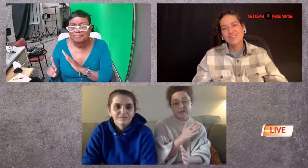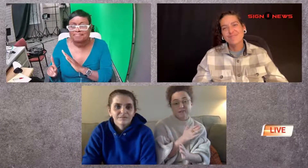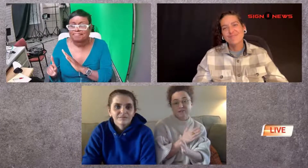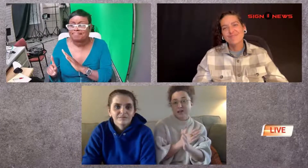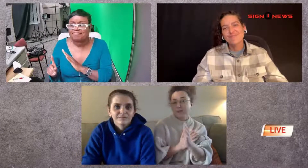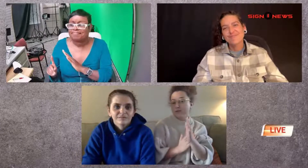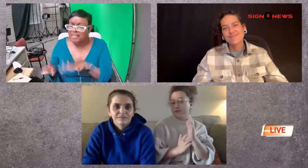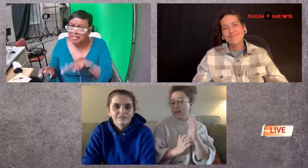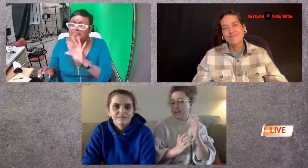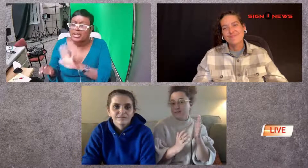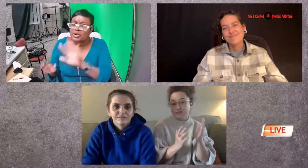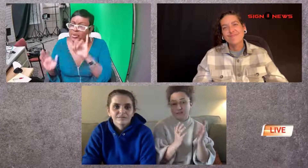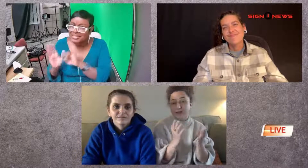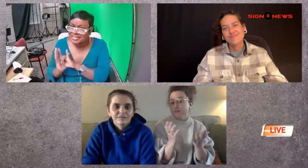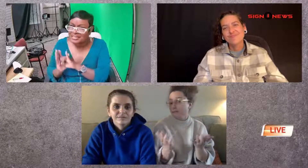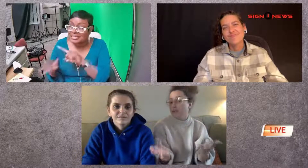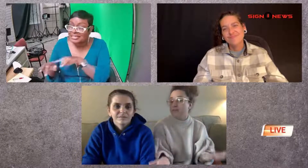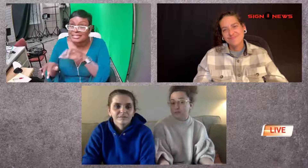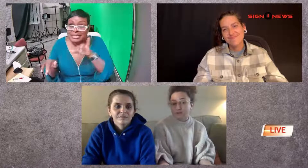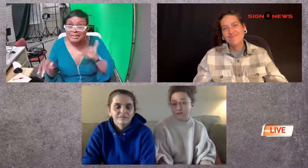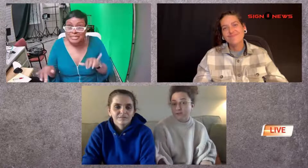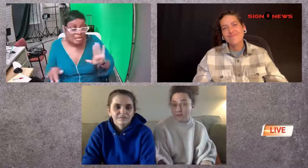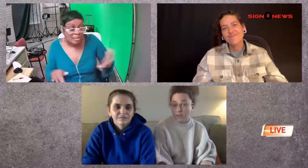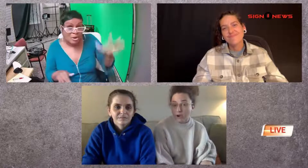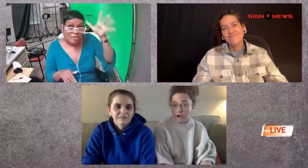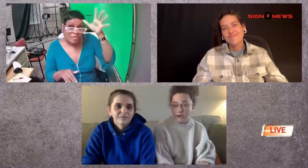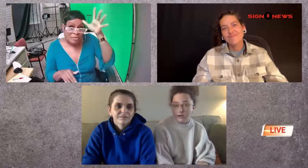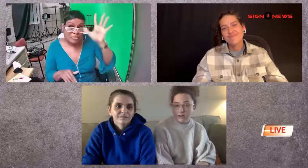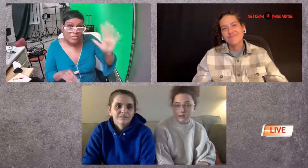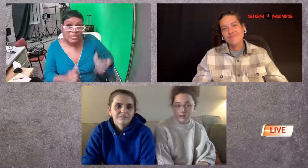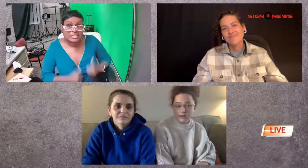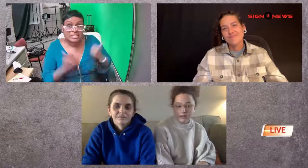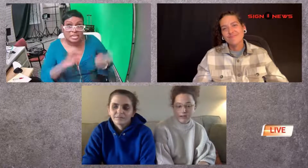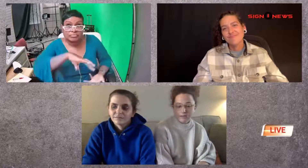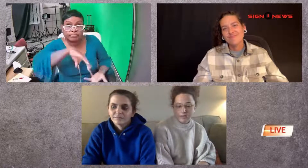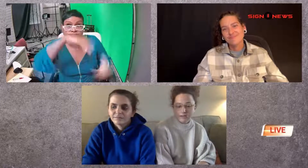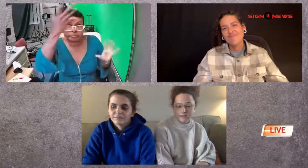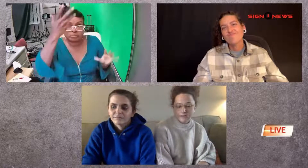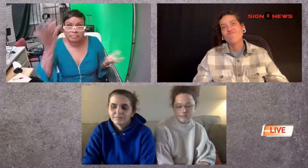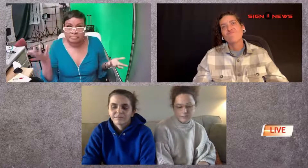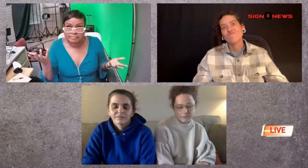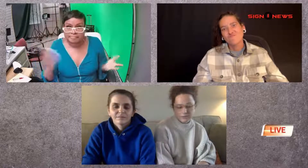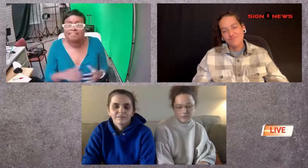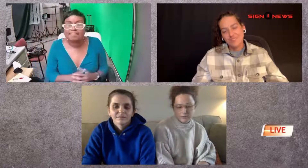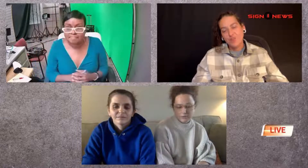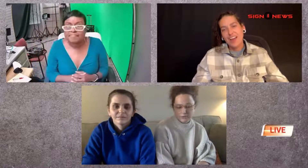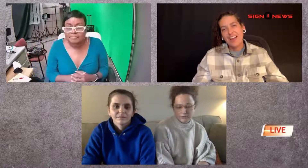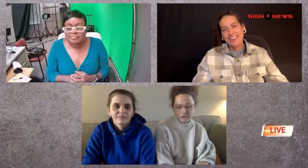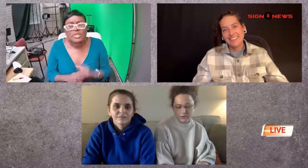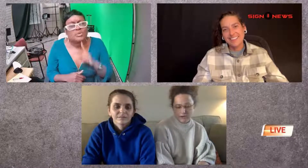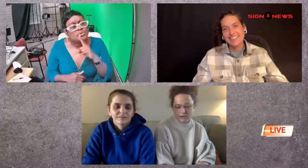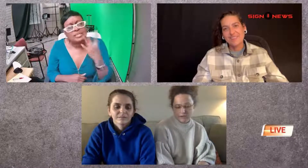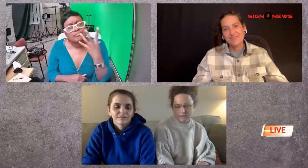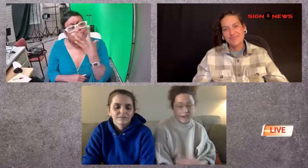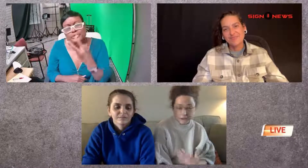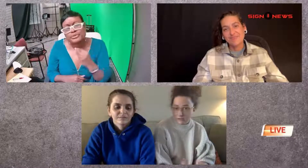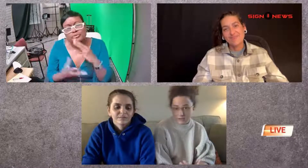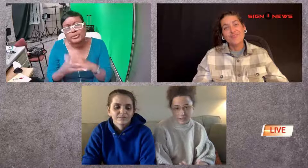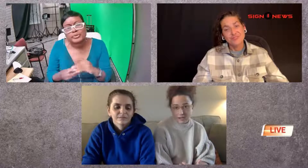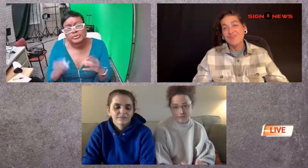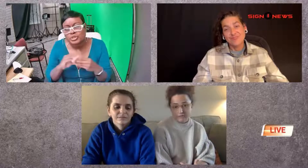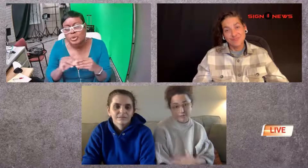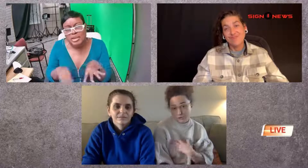the same time her dad's life kind of starts to fall apart. And it's just really a beautiful story about